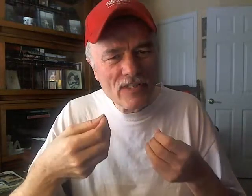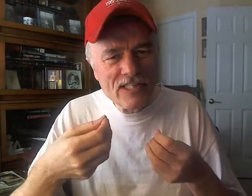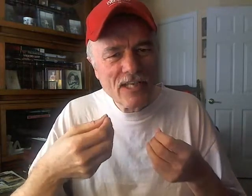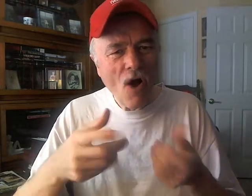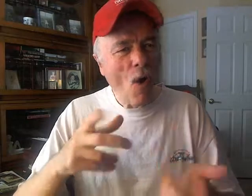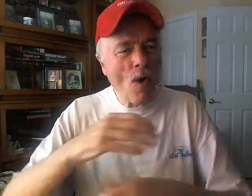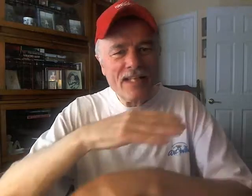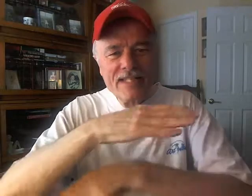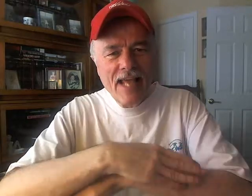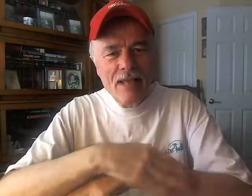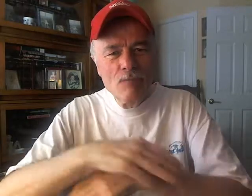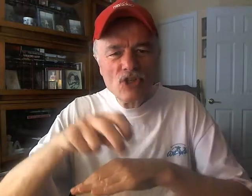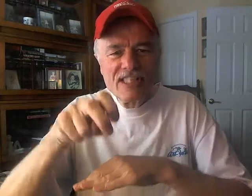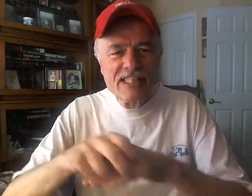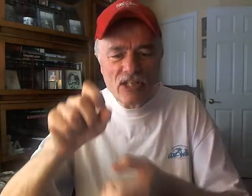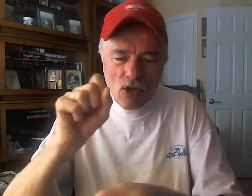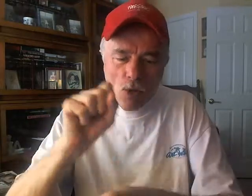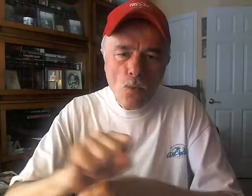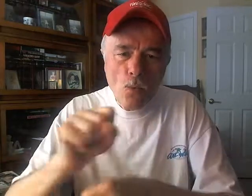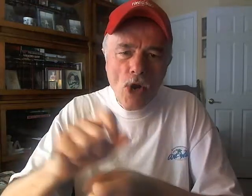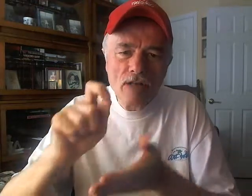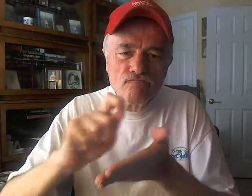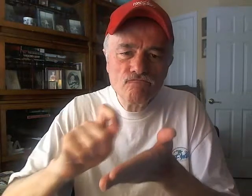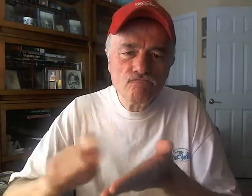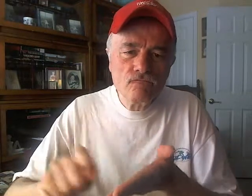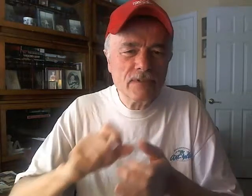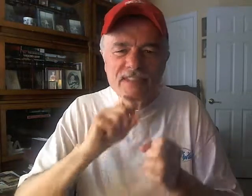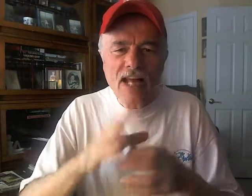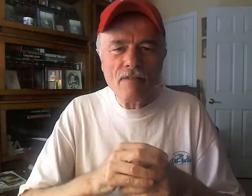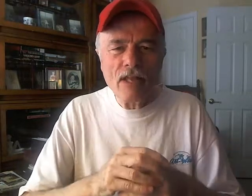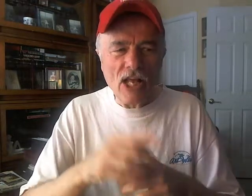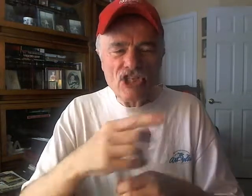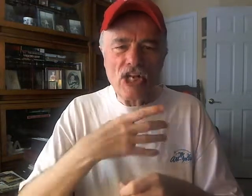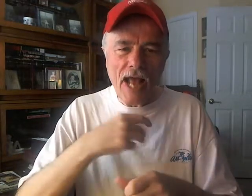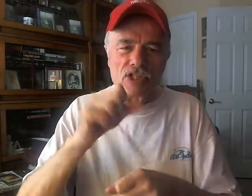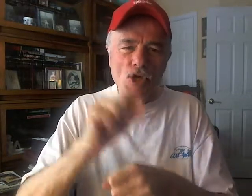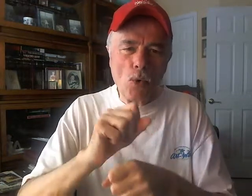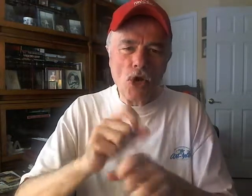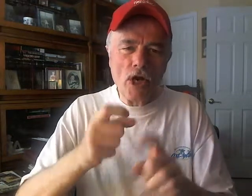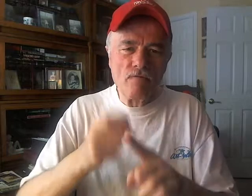Office or table to see where she has to live.